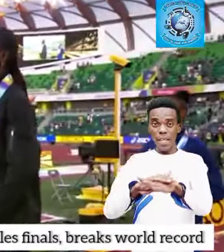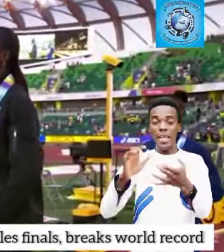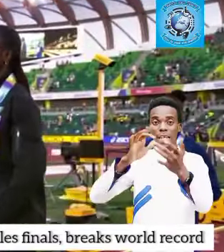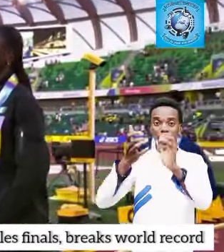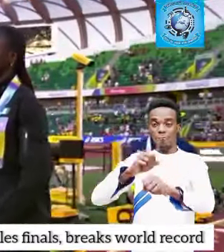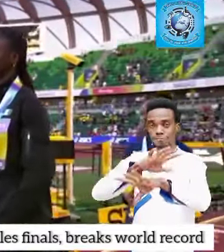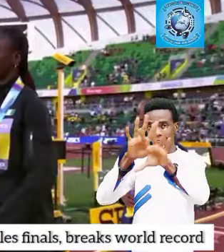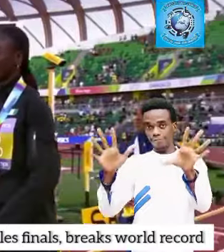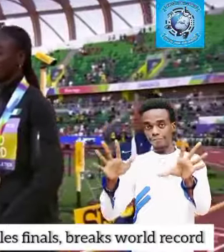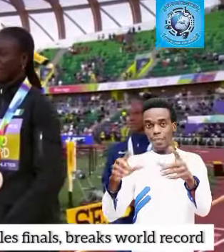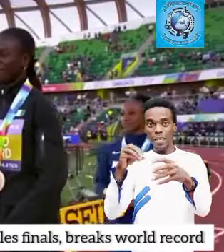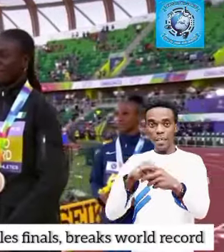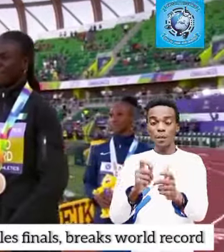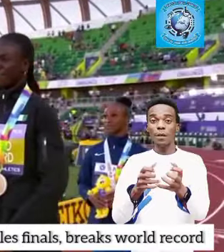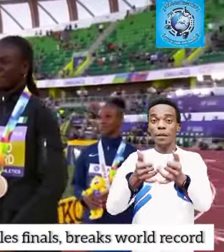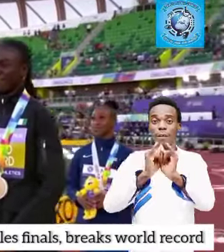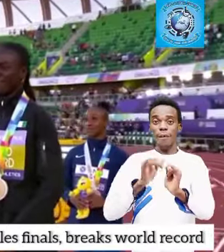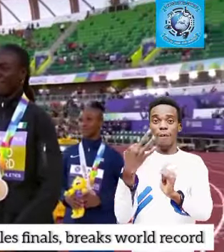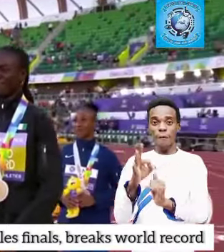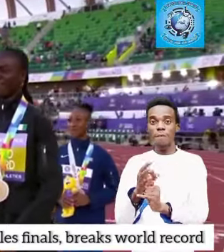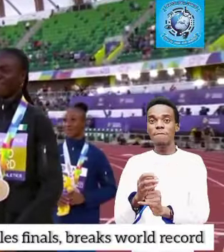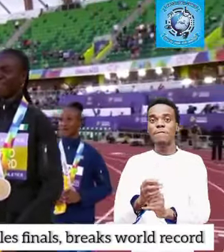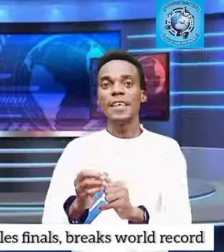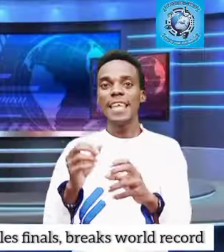during medal presentation as the winner of an event.